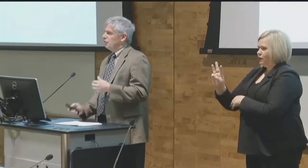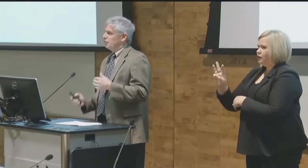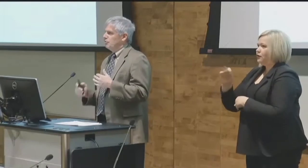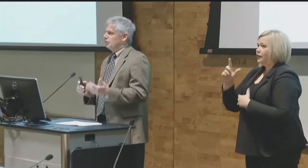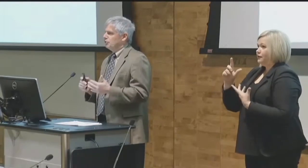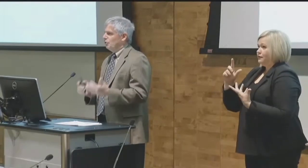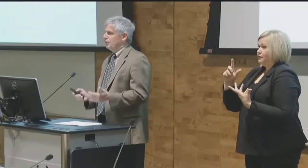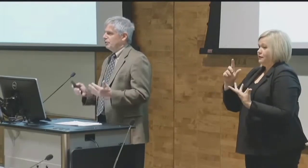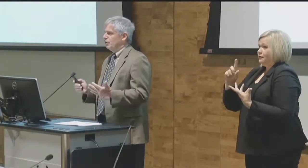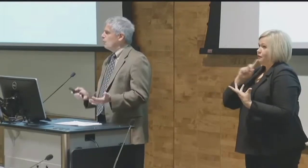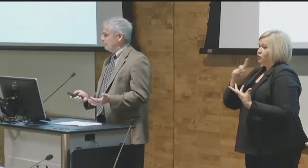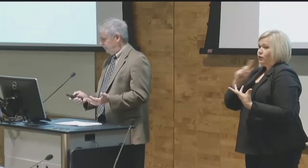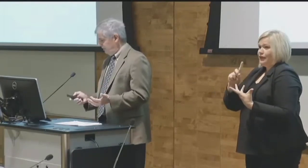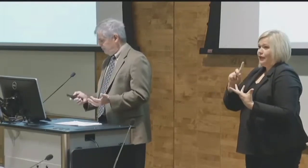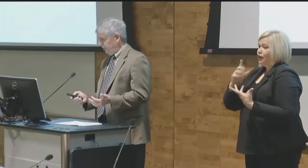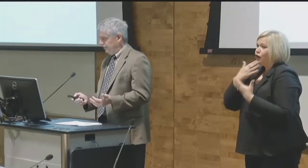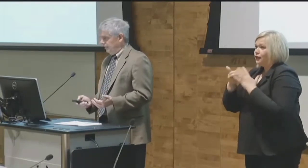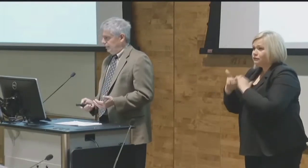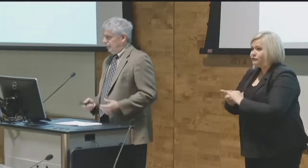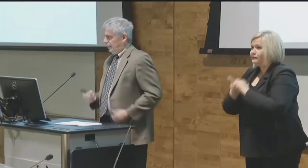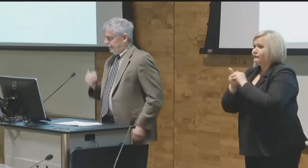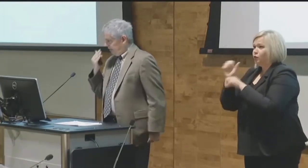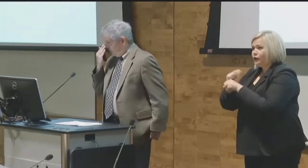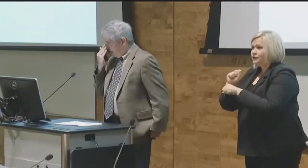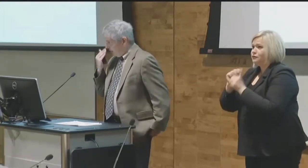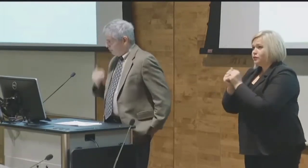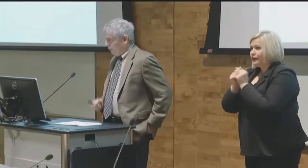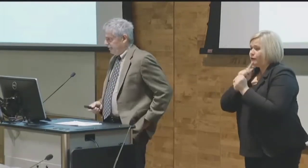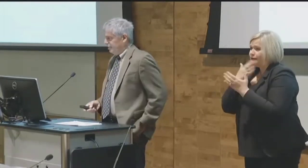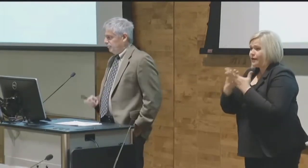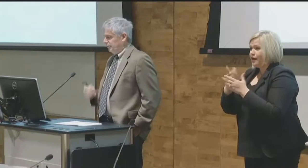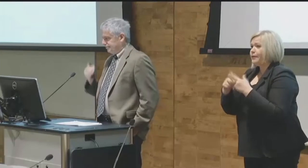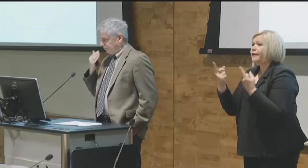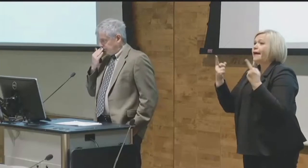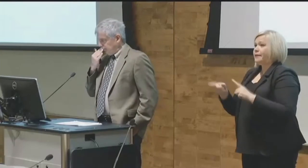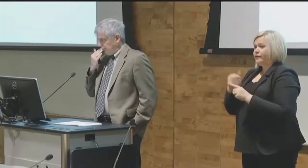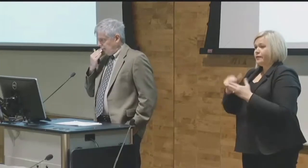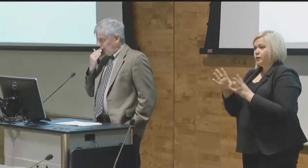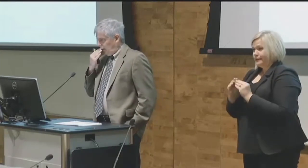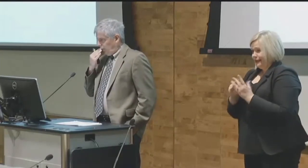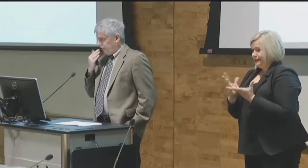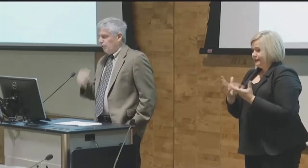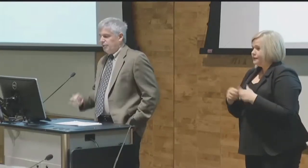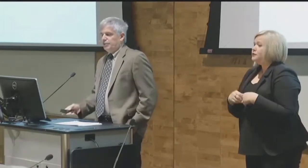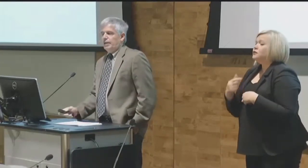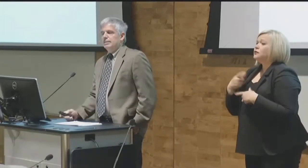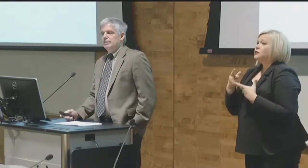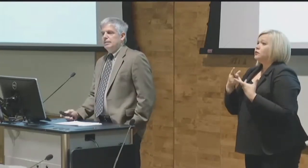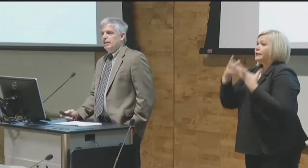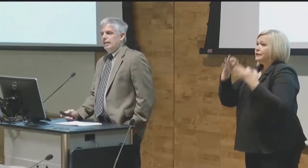and it was a truly a cooperative effort. And at the end of the day, this is what we ended up with. We would go